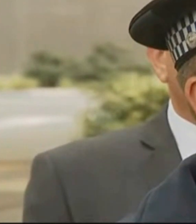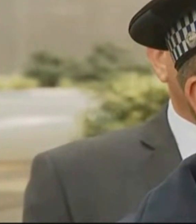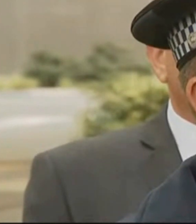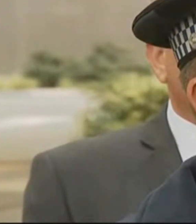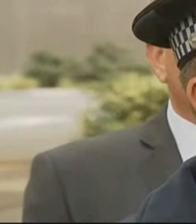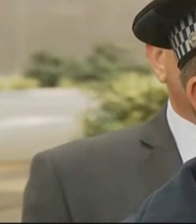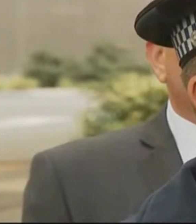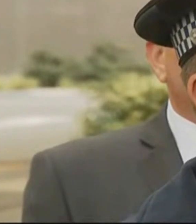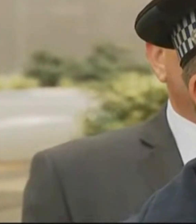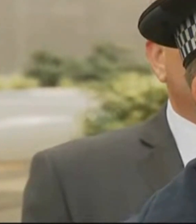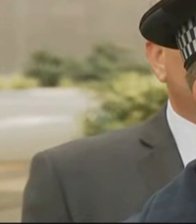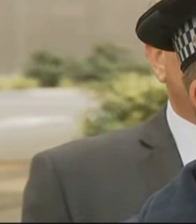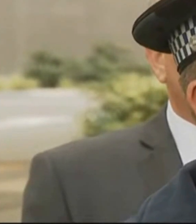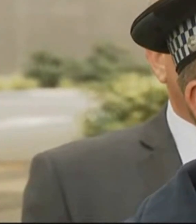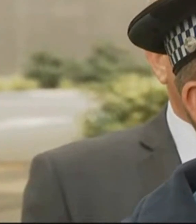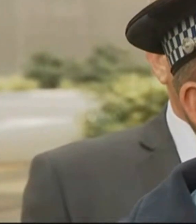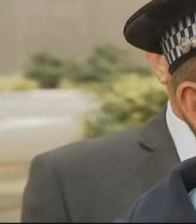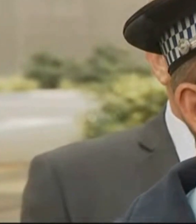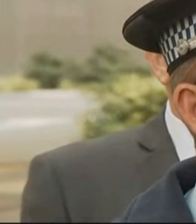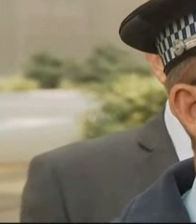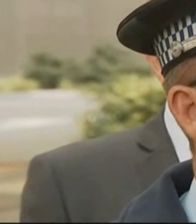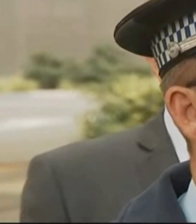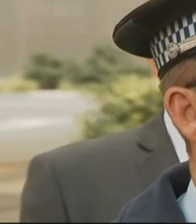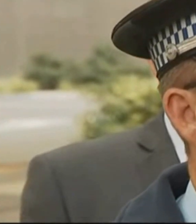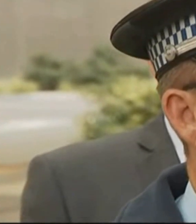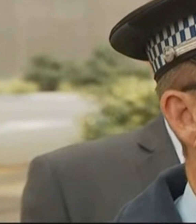public health order regulations as well.